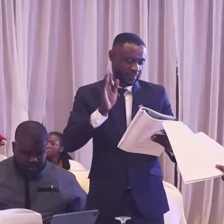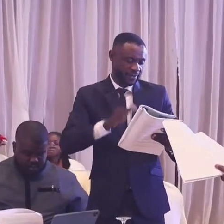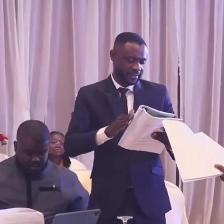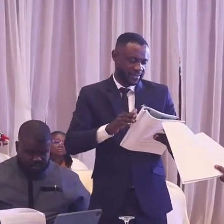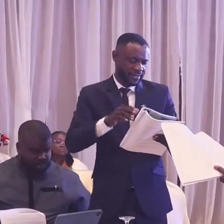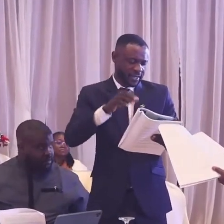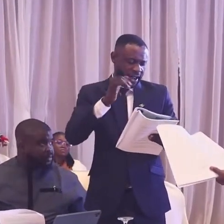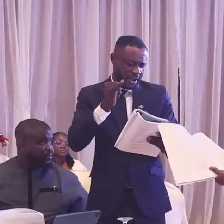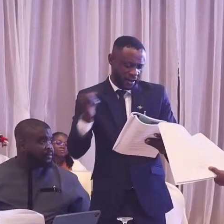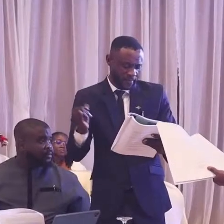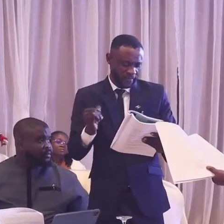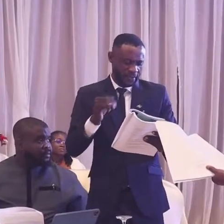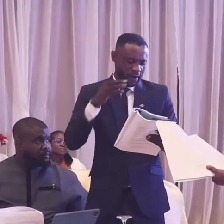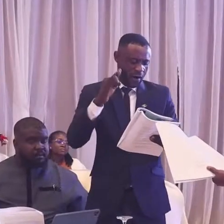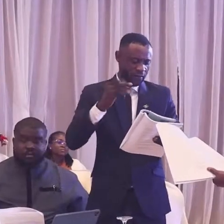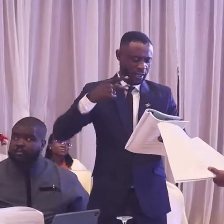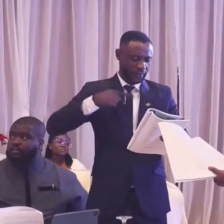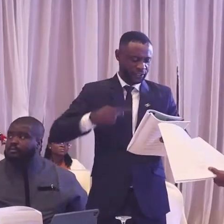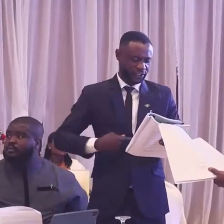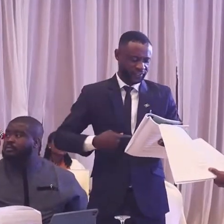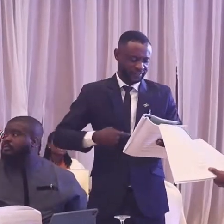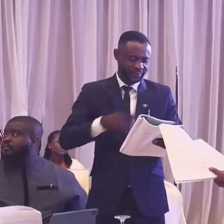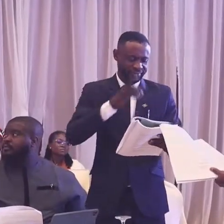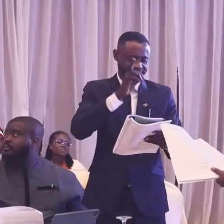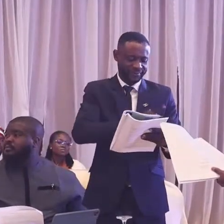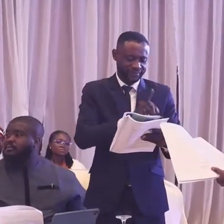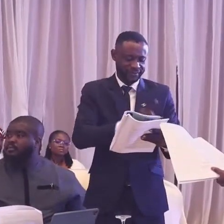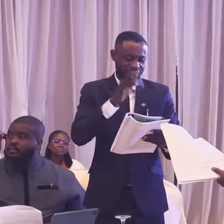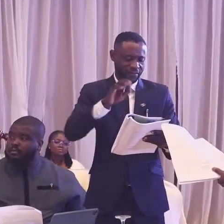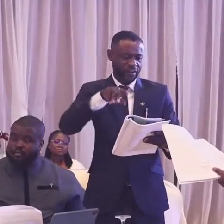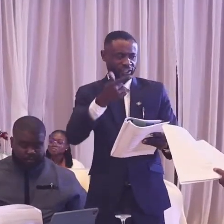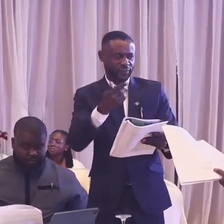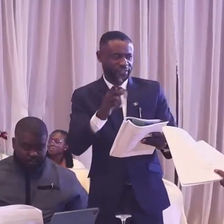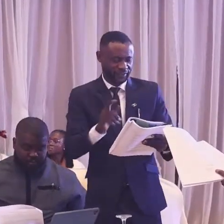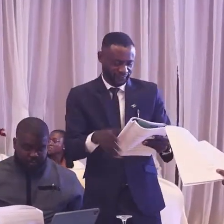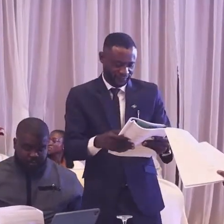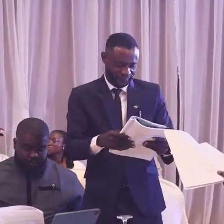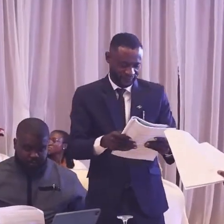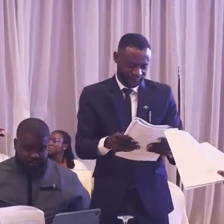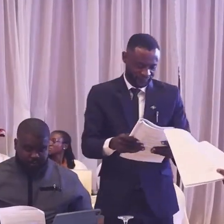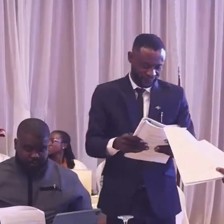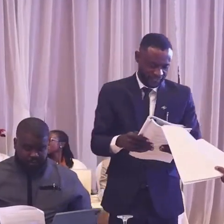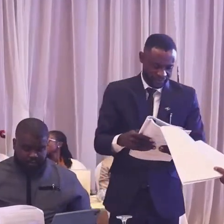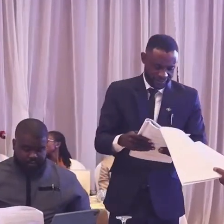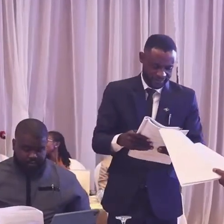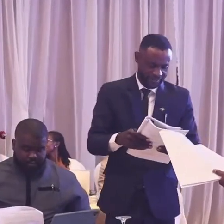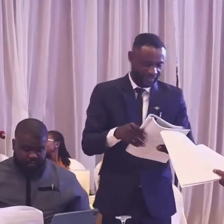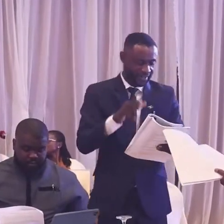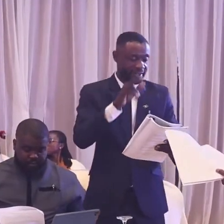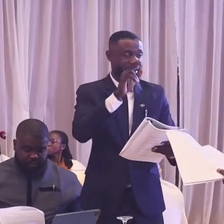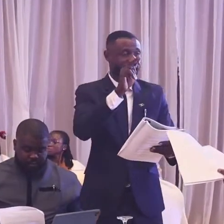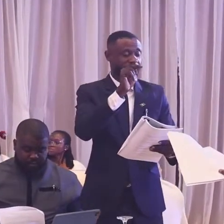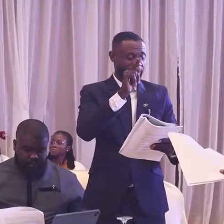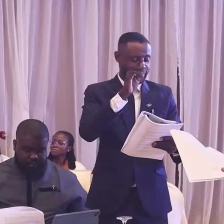and respect for all citizens, irrespective of physical ability or gender.